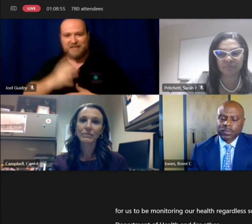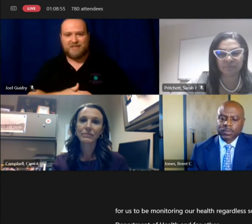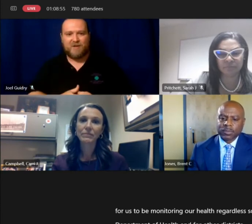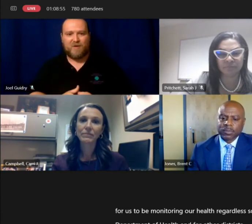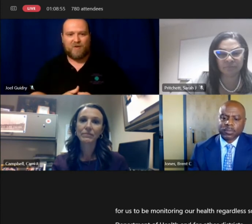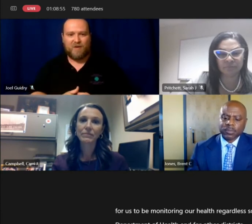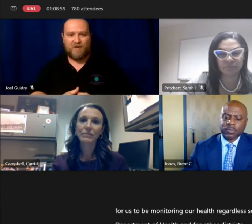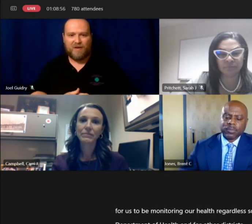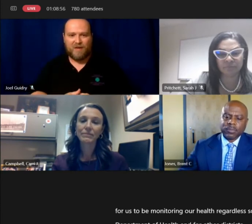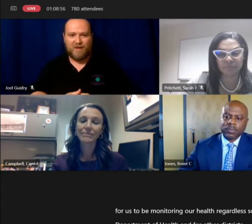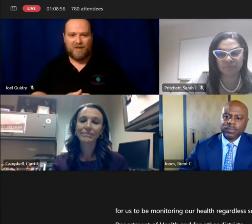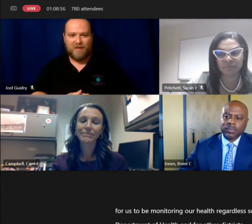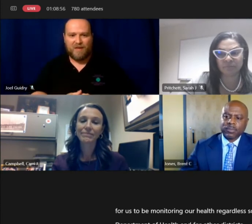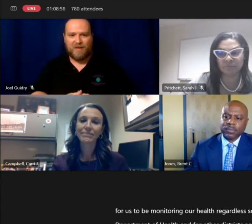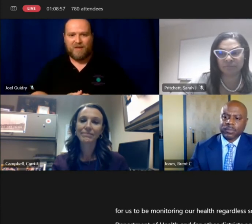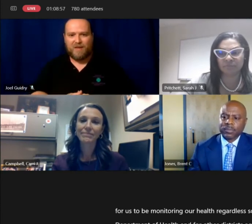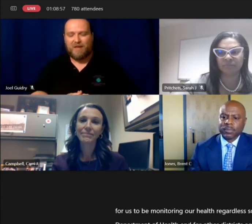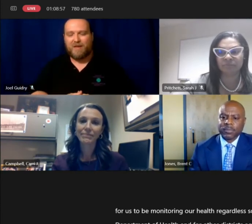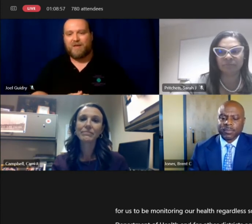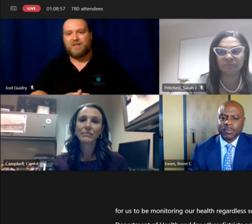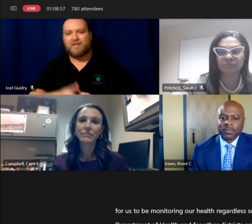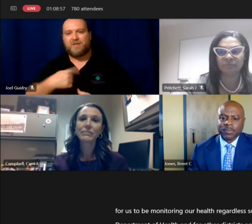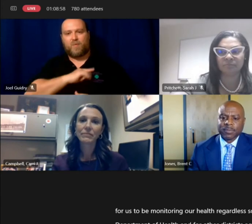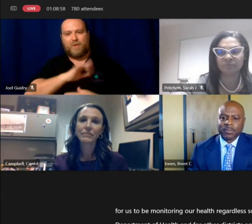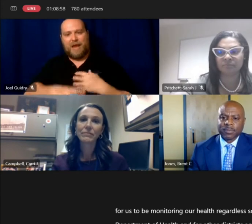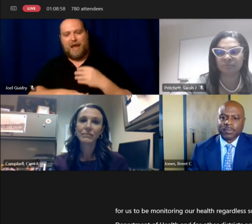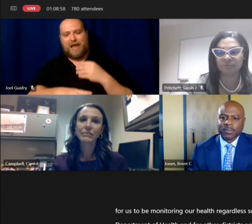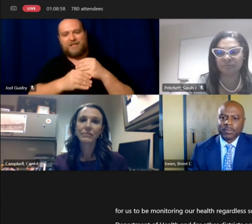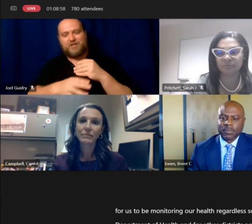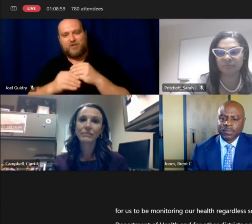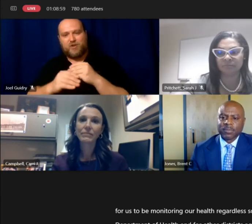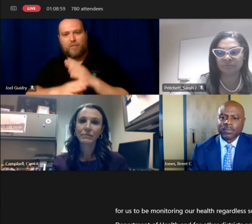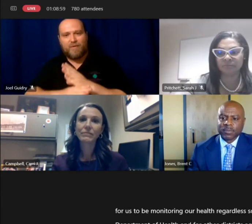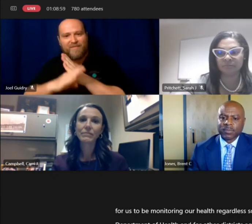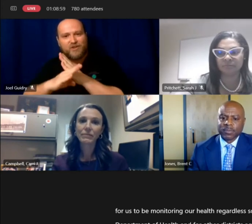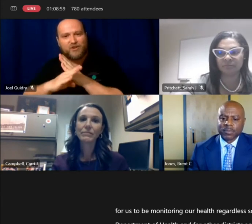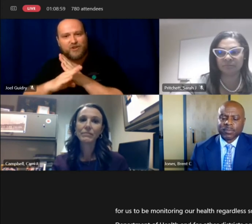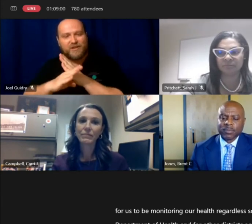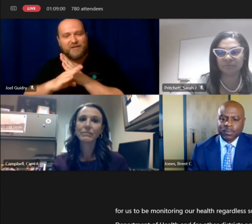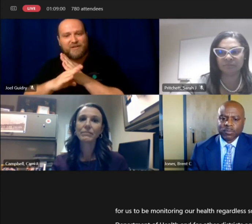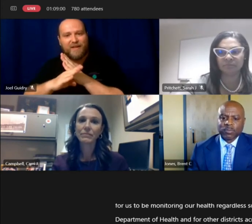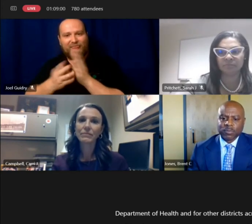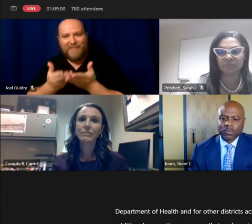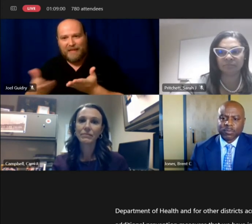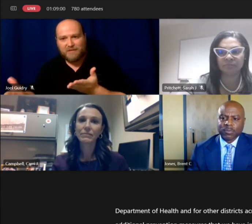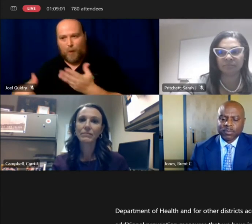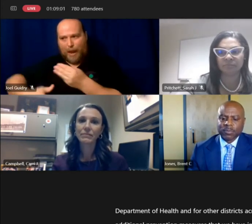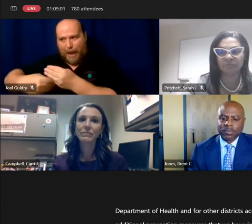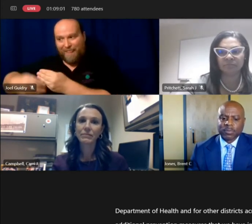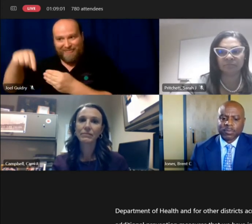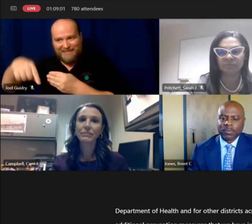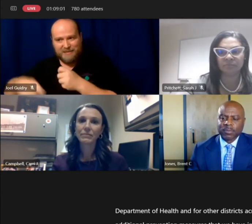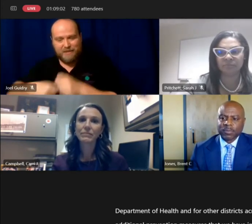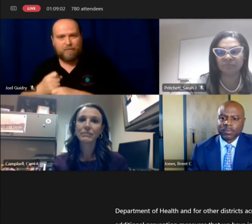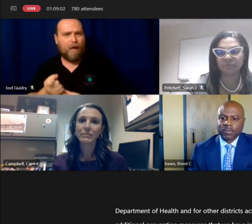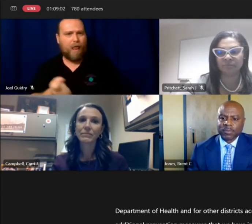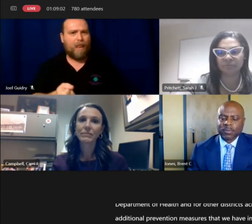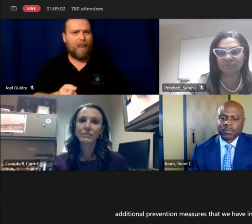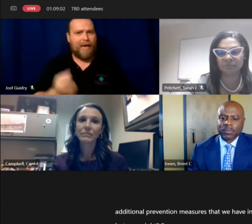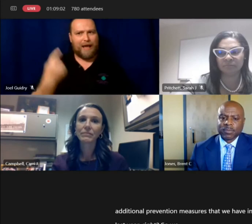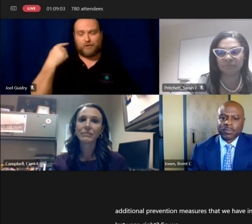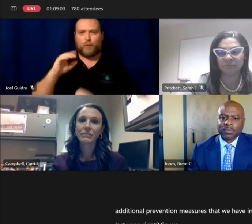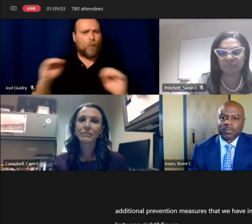add the additional prevention measures that we have in there. We didn't have vaccines last year, right? So we have a large percentage of our staff who are